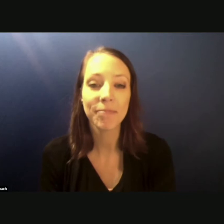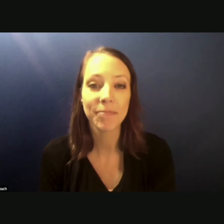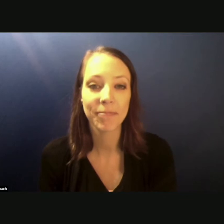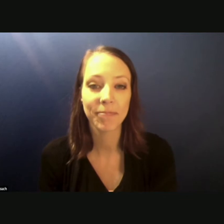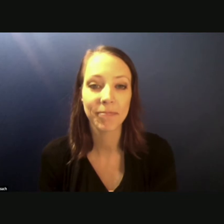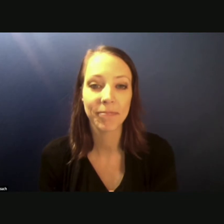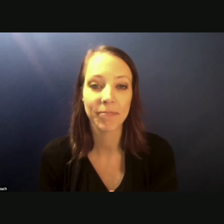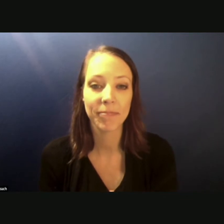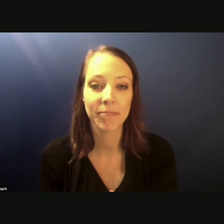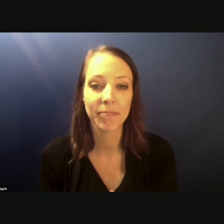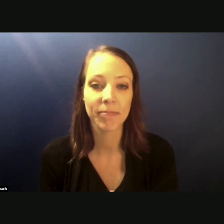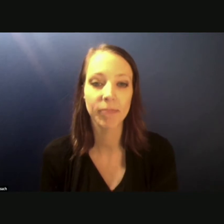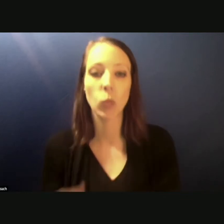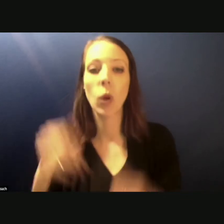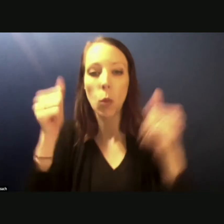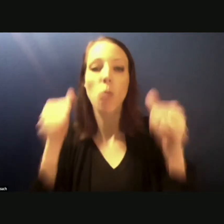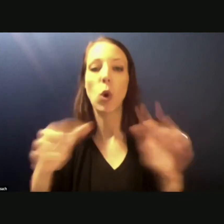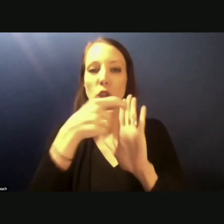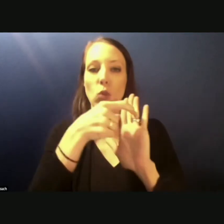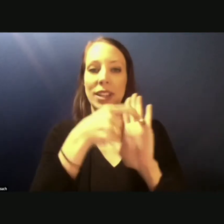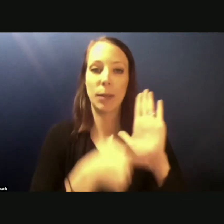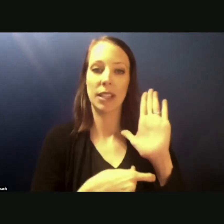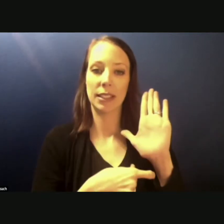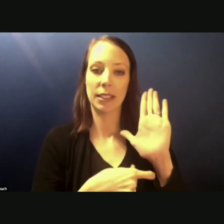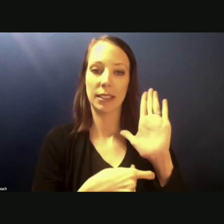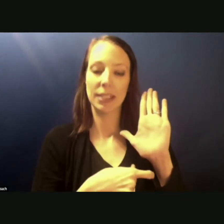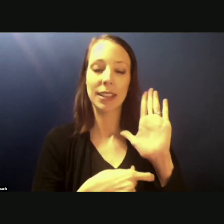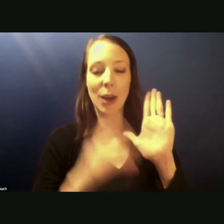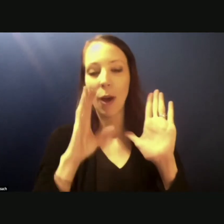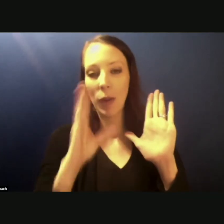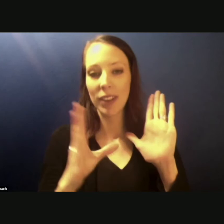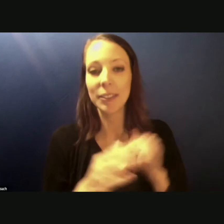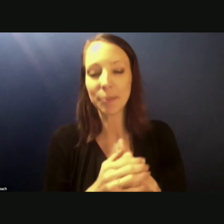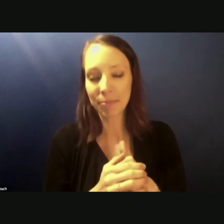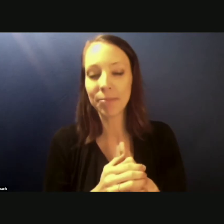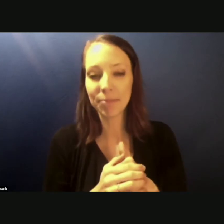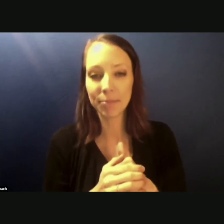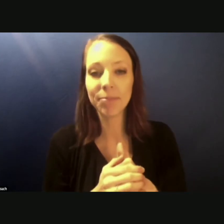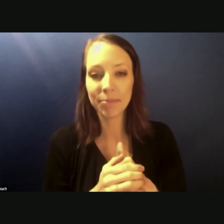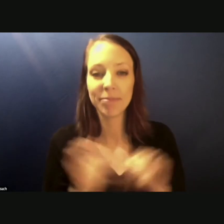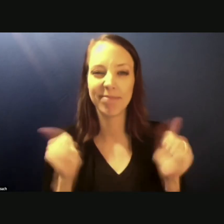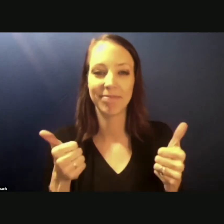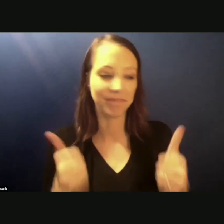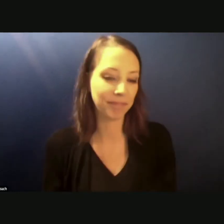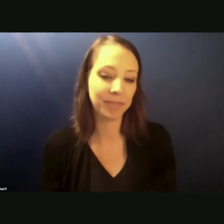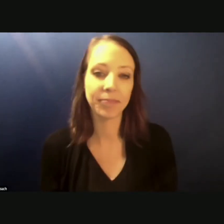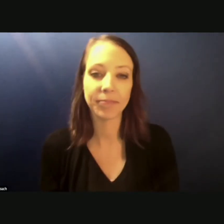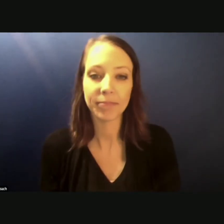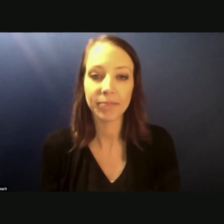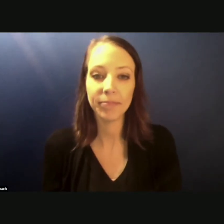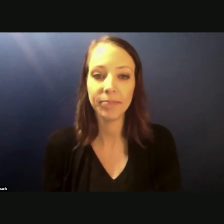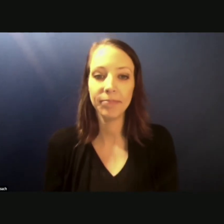we'll post the recipes and kind of we'll post the recipe. So we'll post